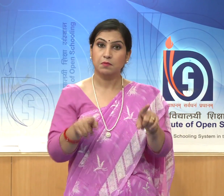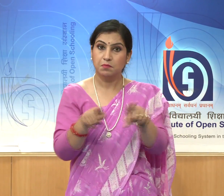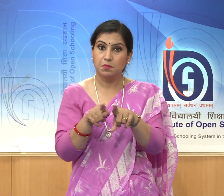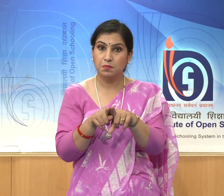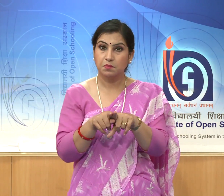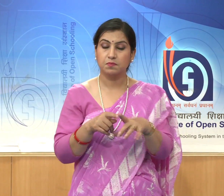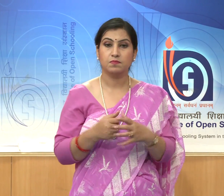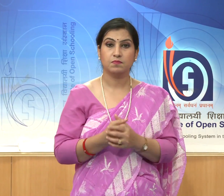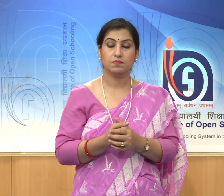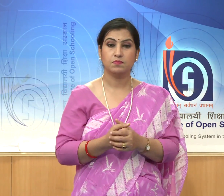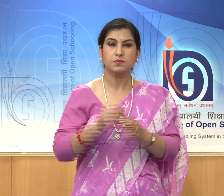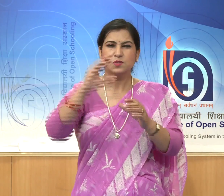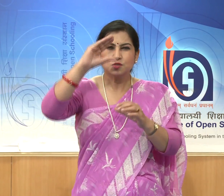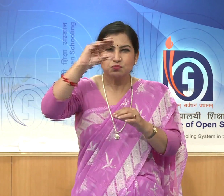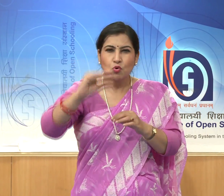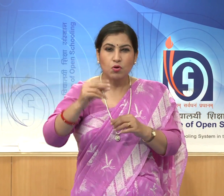Besides miniature paintings,